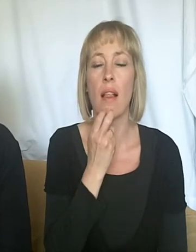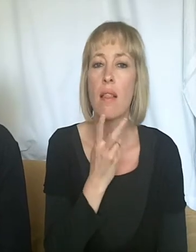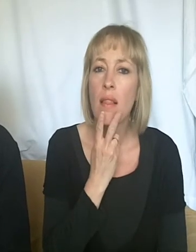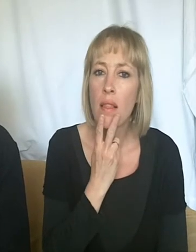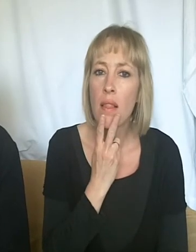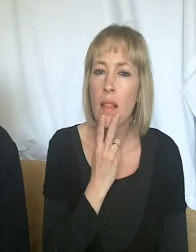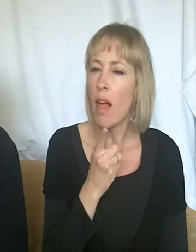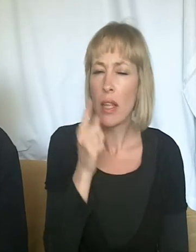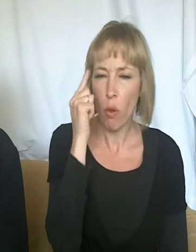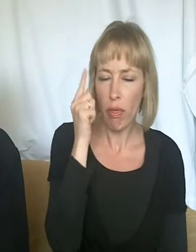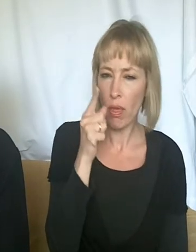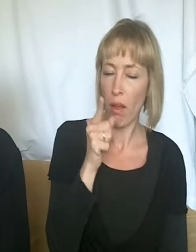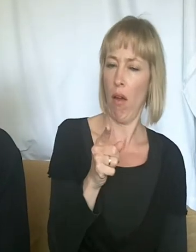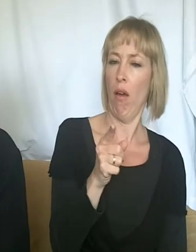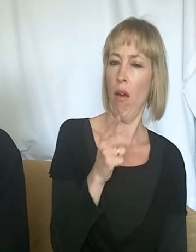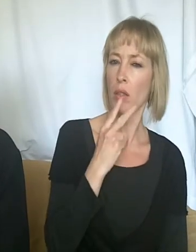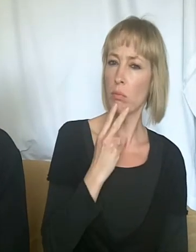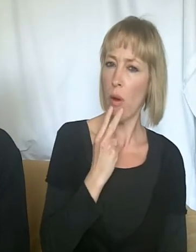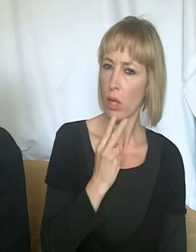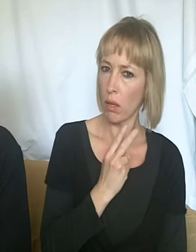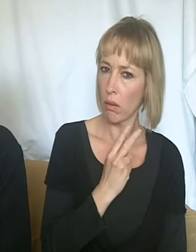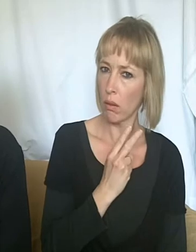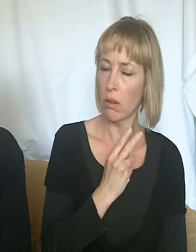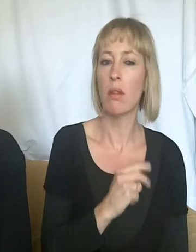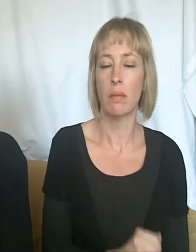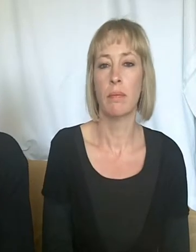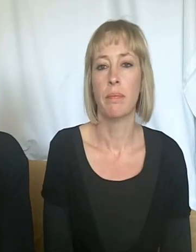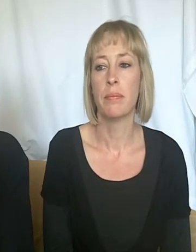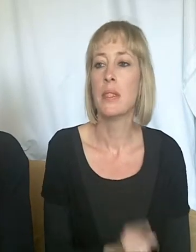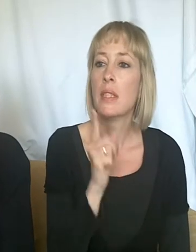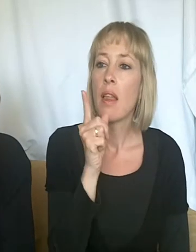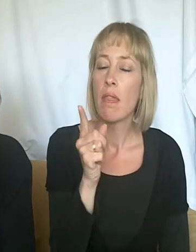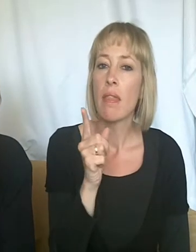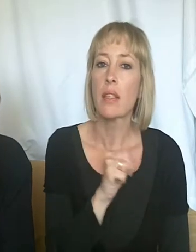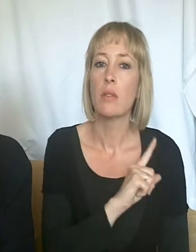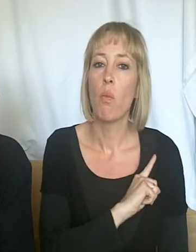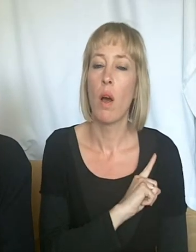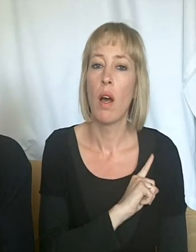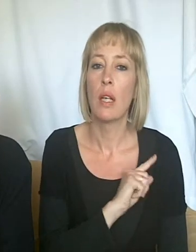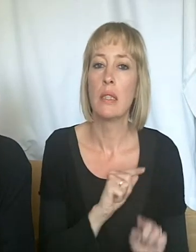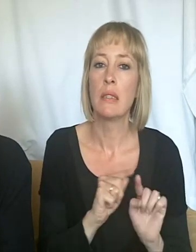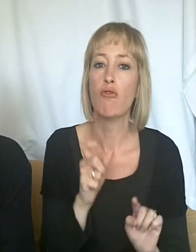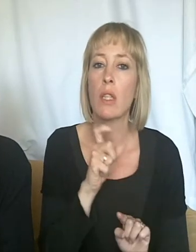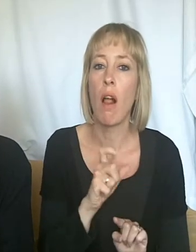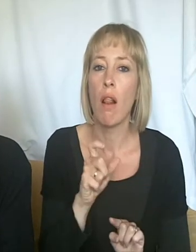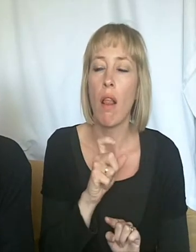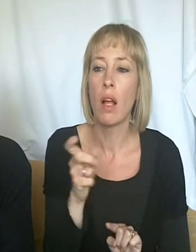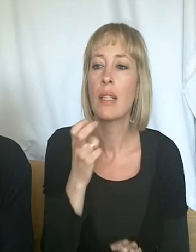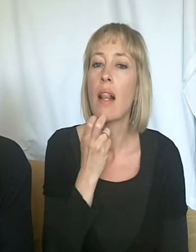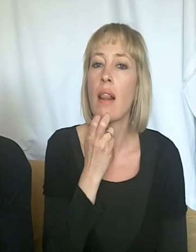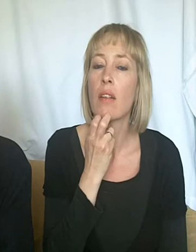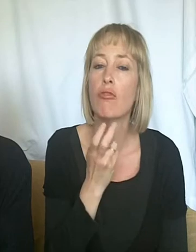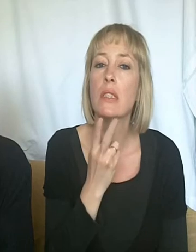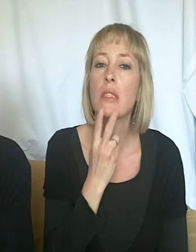they don't think you're smoking a cigarette. So this is my electronic cigarette